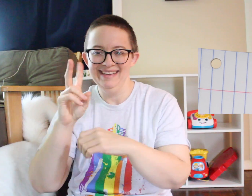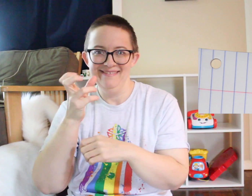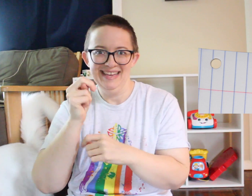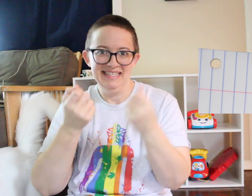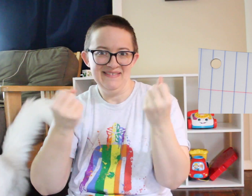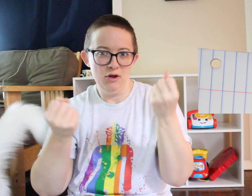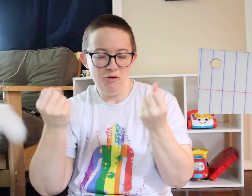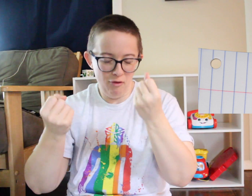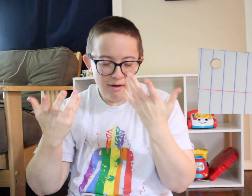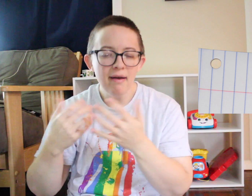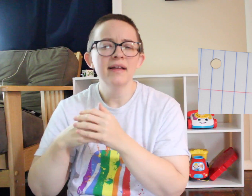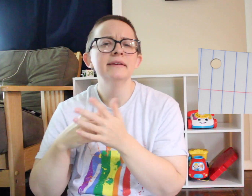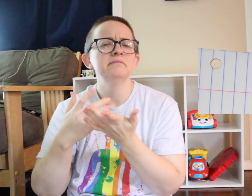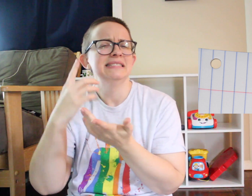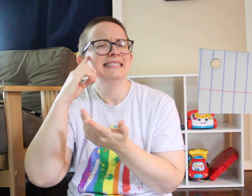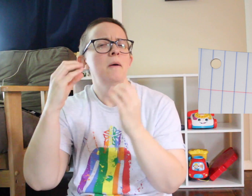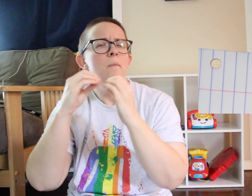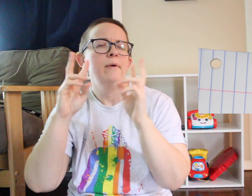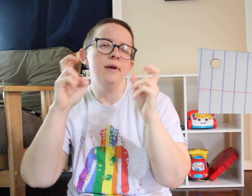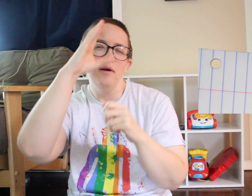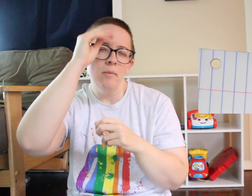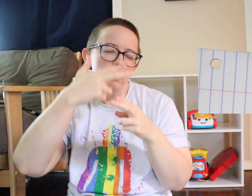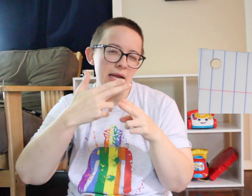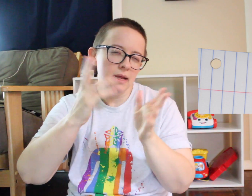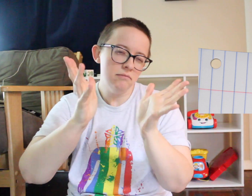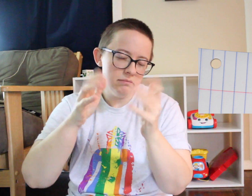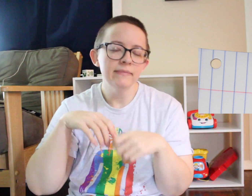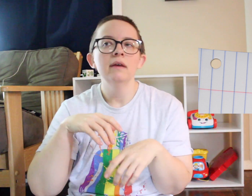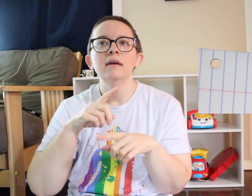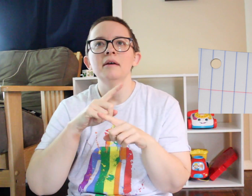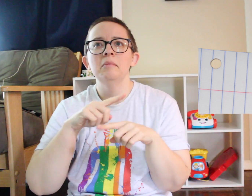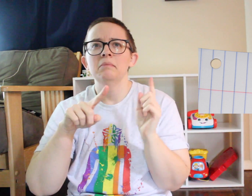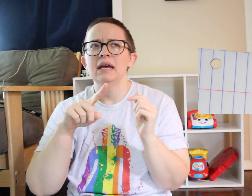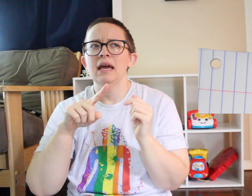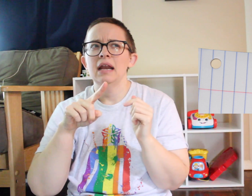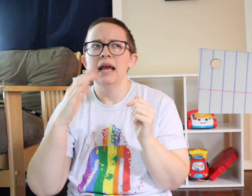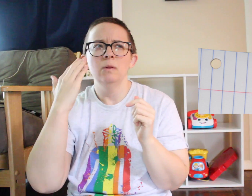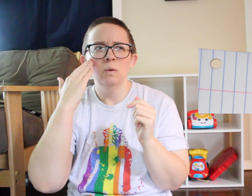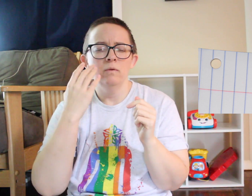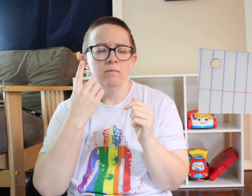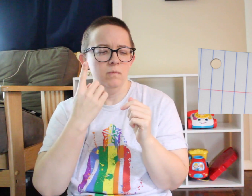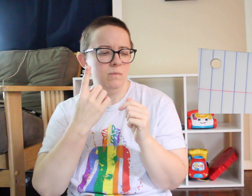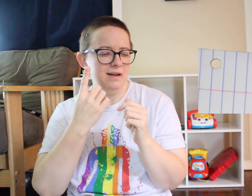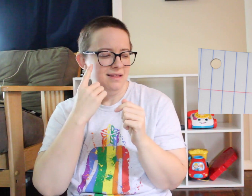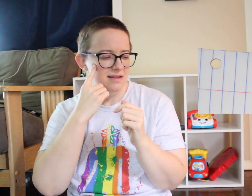Van means like a vehicle. It's a type of vehicle. It sounds more like a boy name. However, I think I know